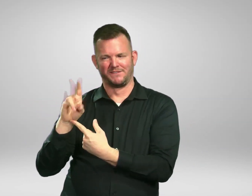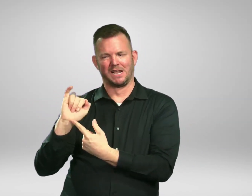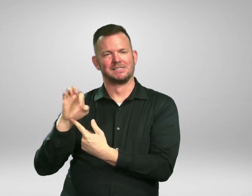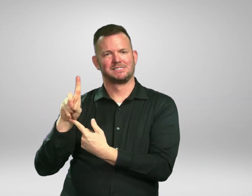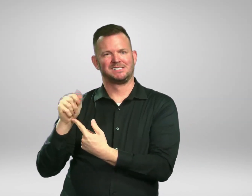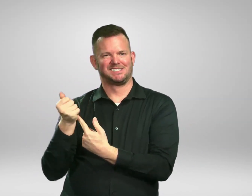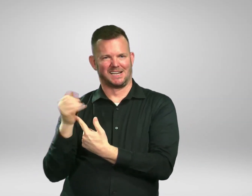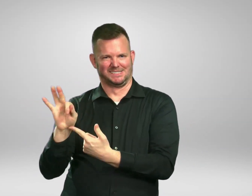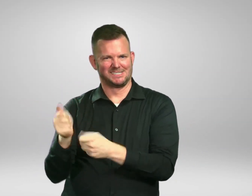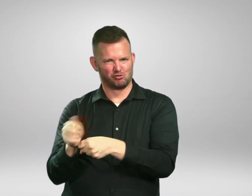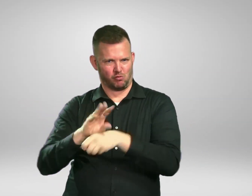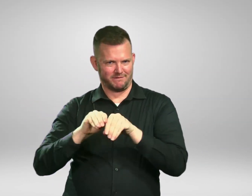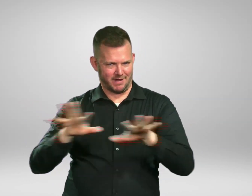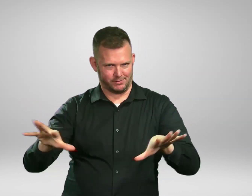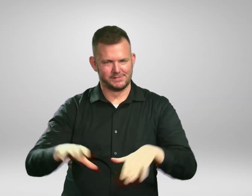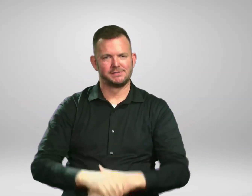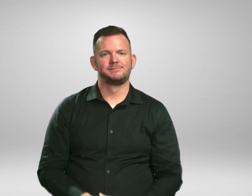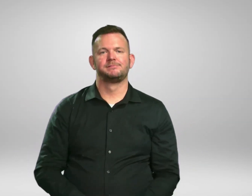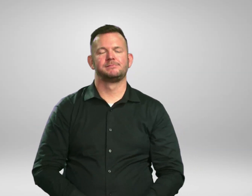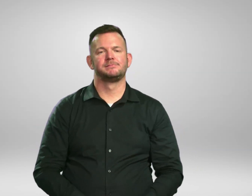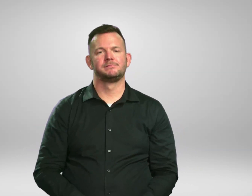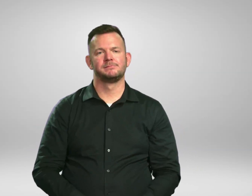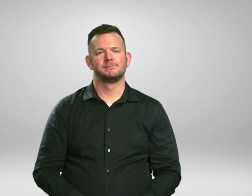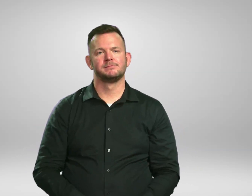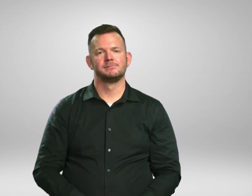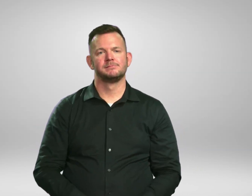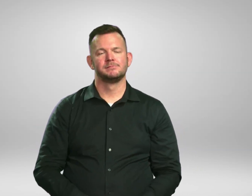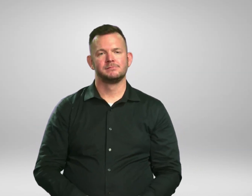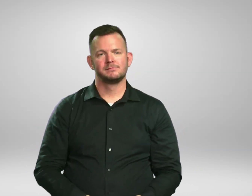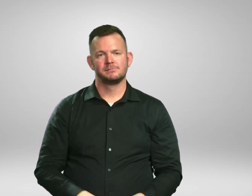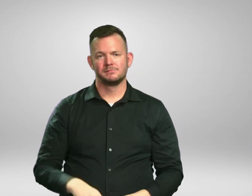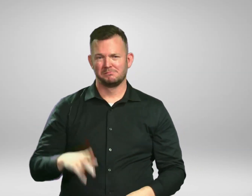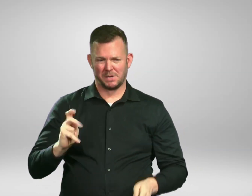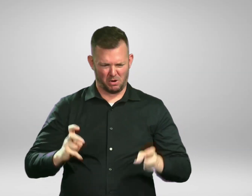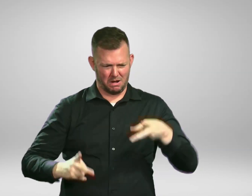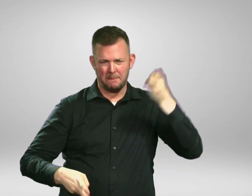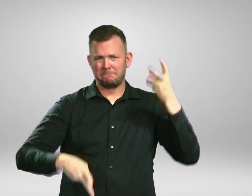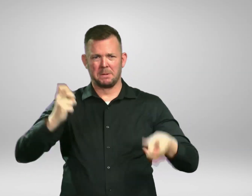and reduce the number of people infected.